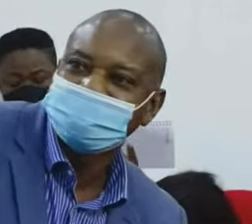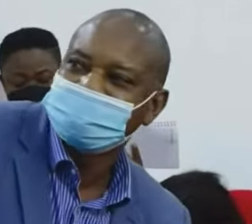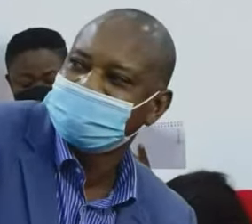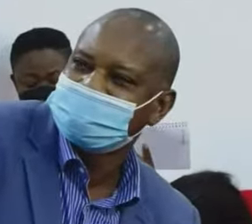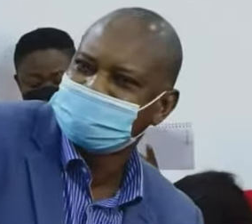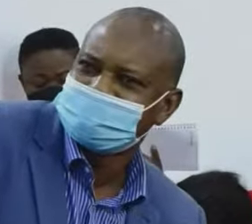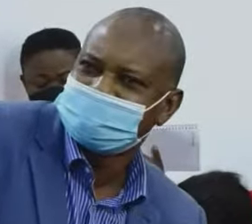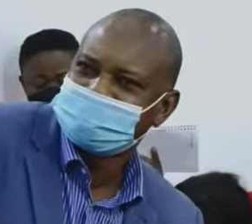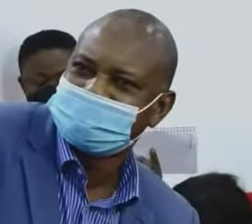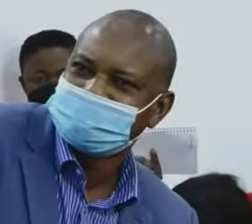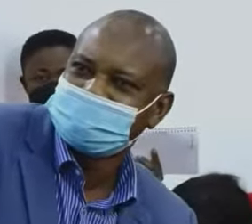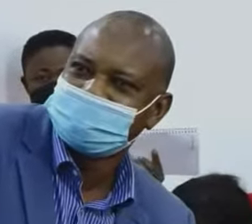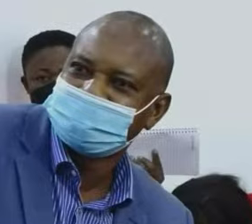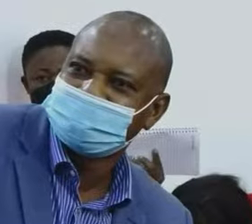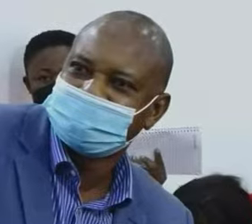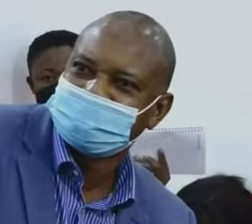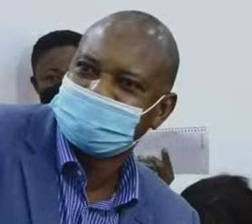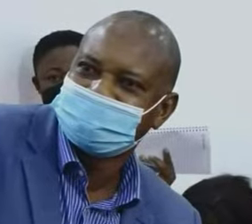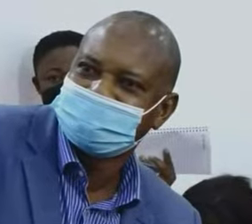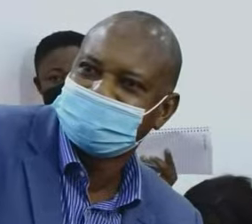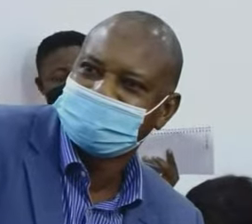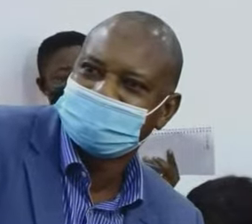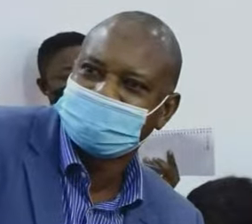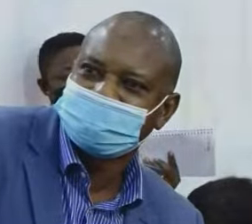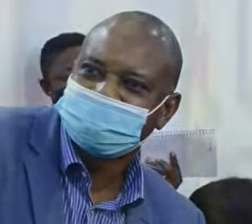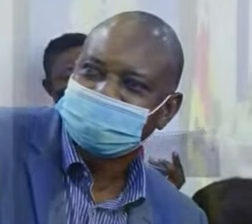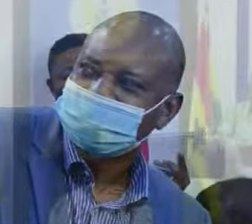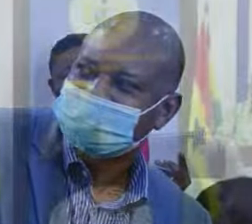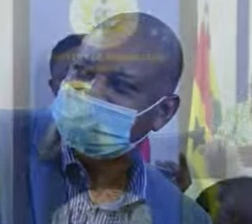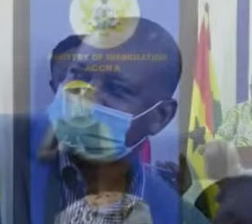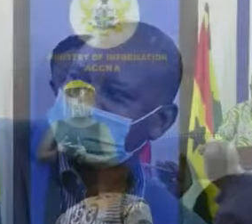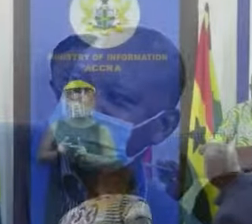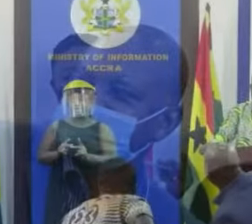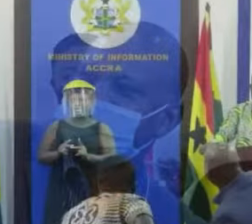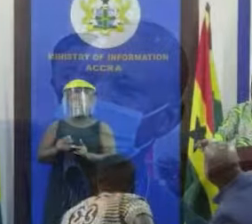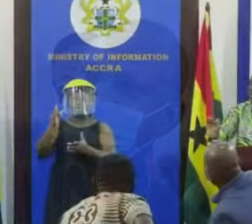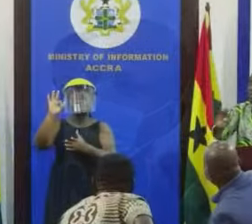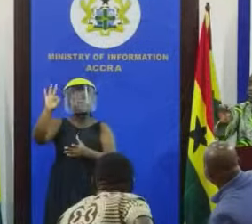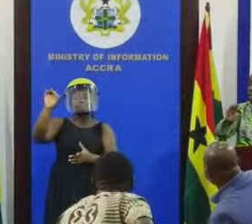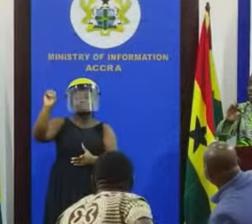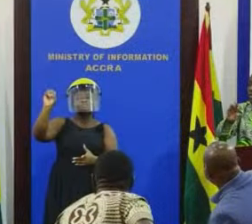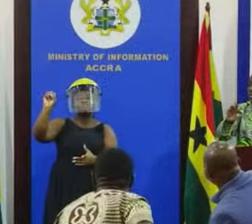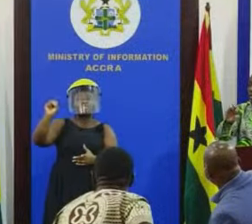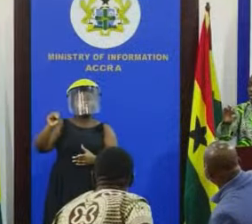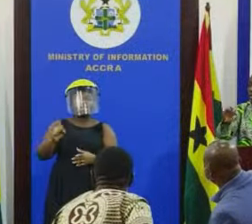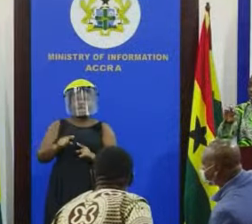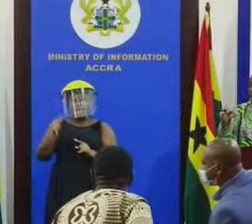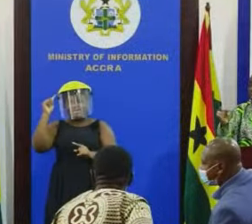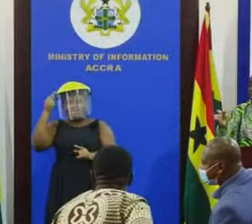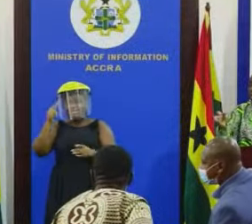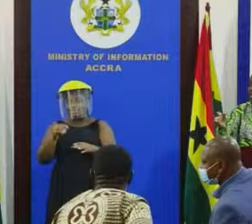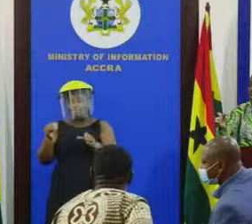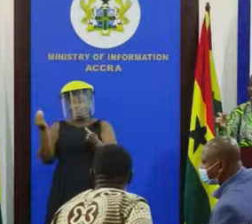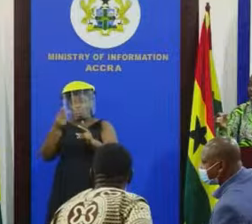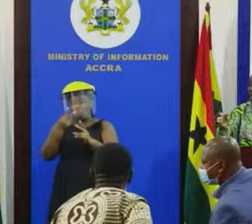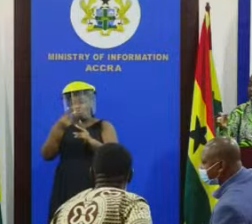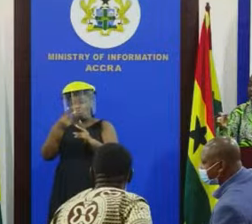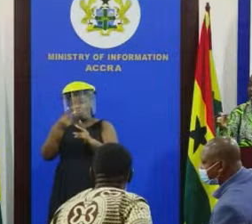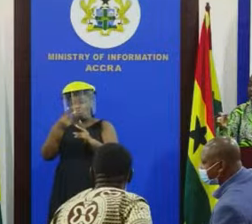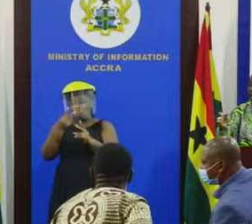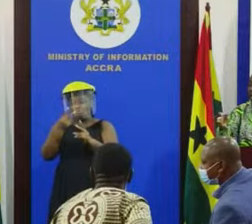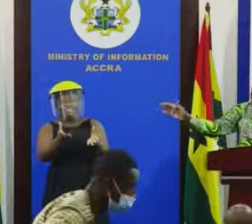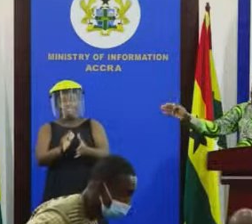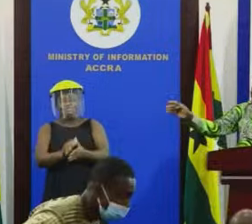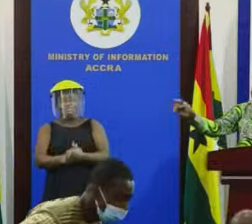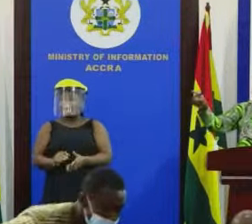of taxes says some people are evading evasion of fees. But I think both fit into the answer that he gave.